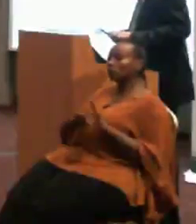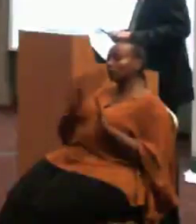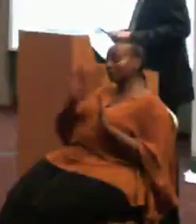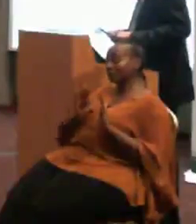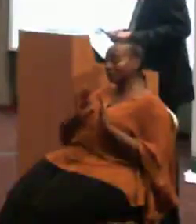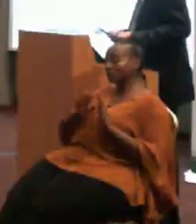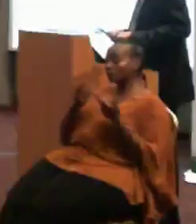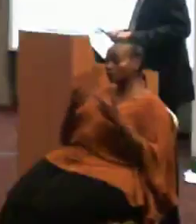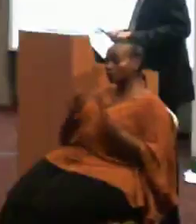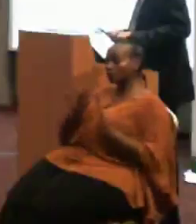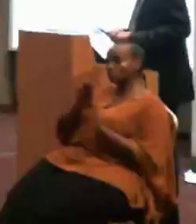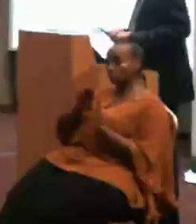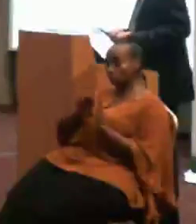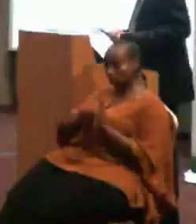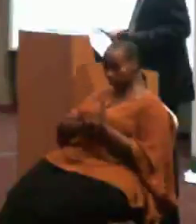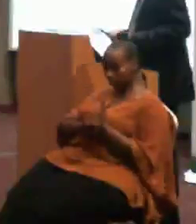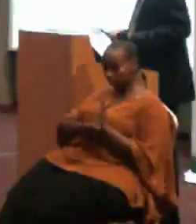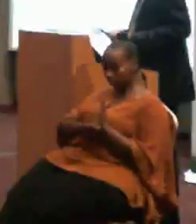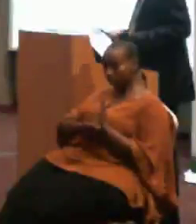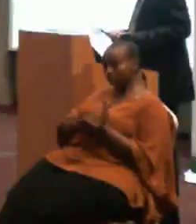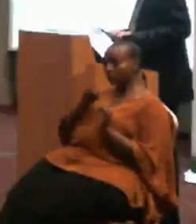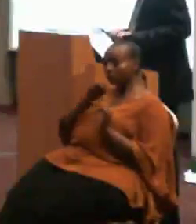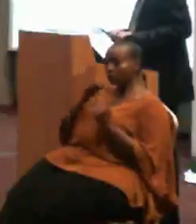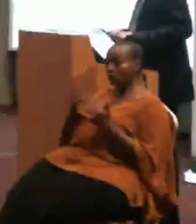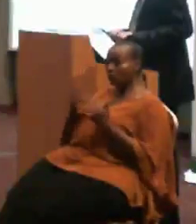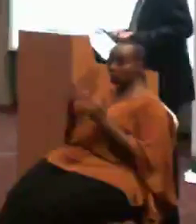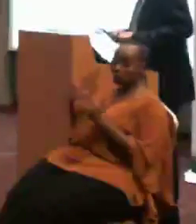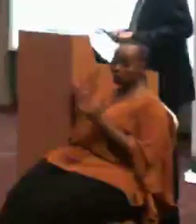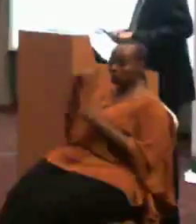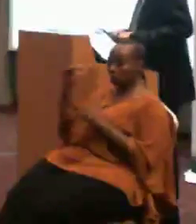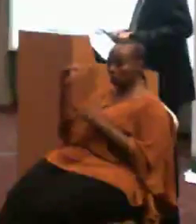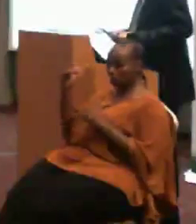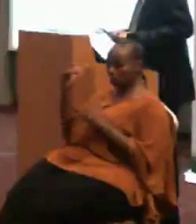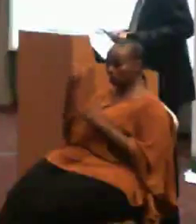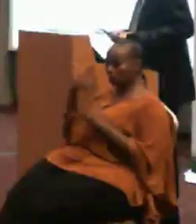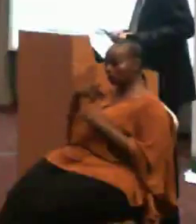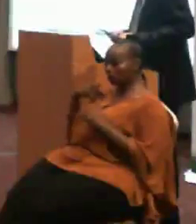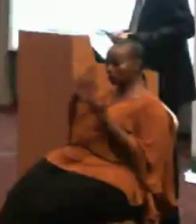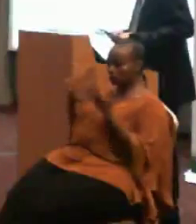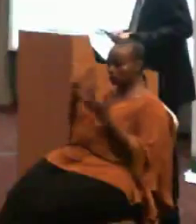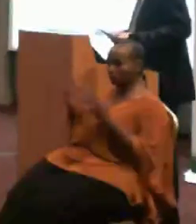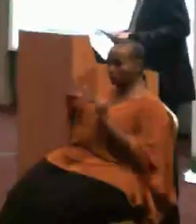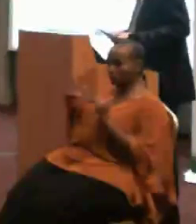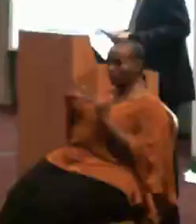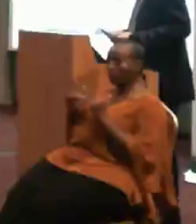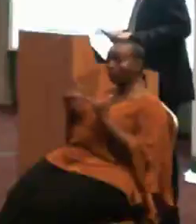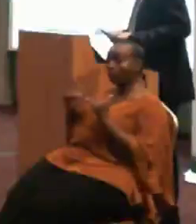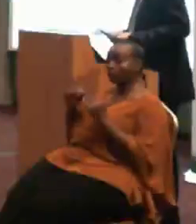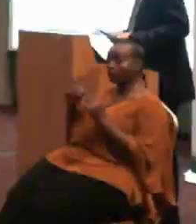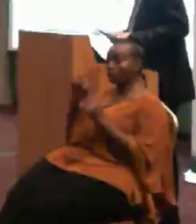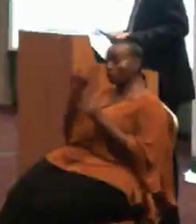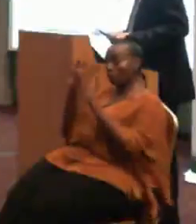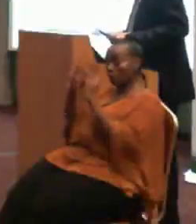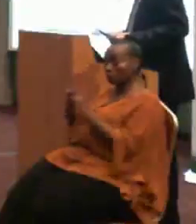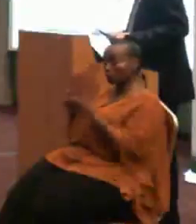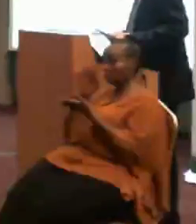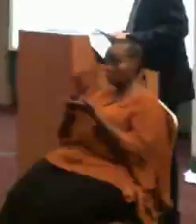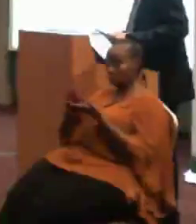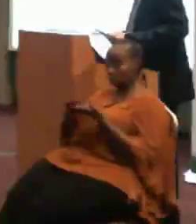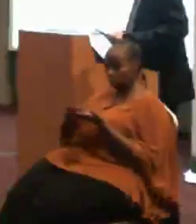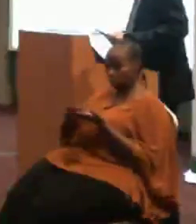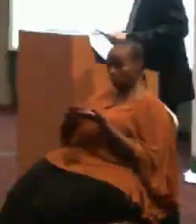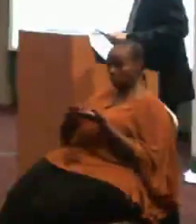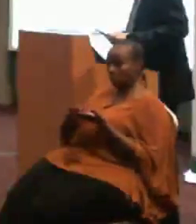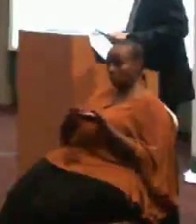decrease is quite a bit higher if it's measured to what Eskom applied for rather than what